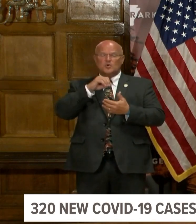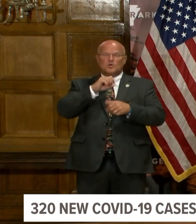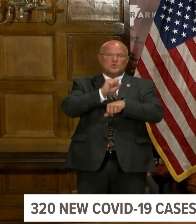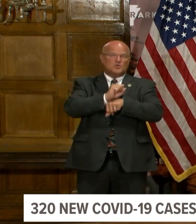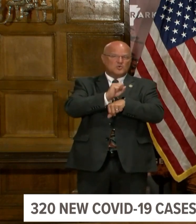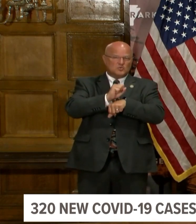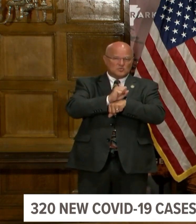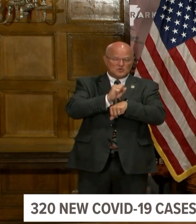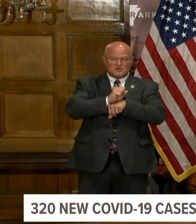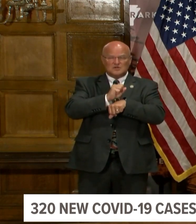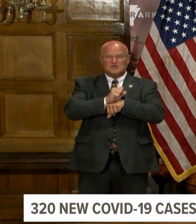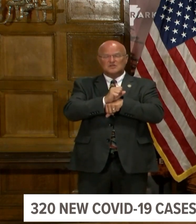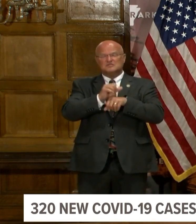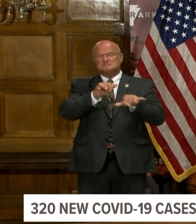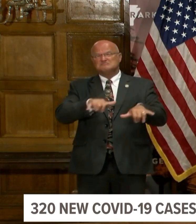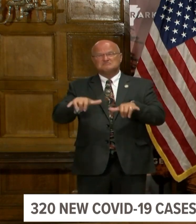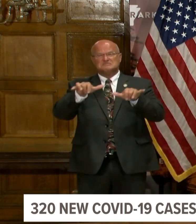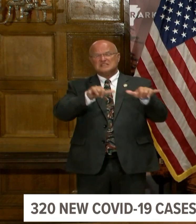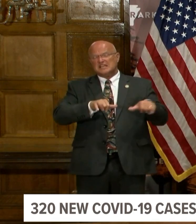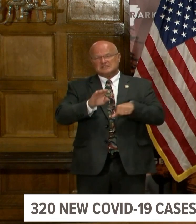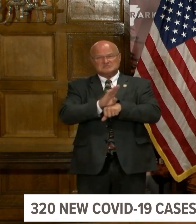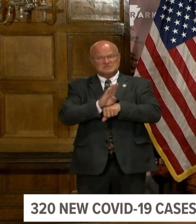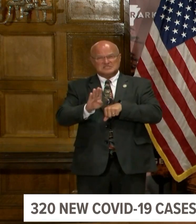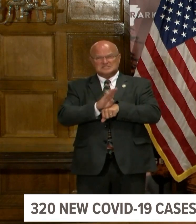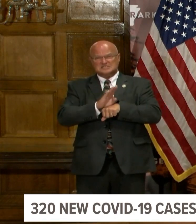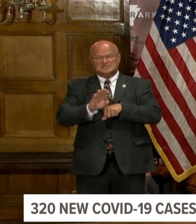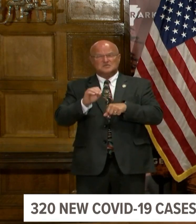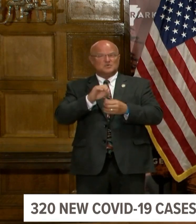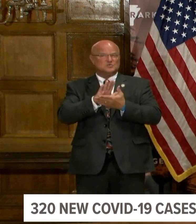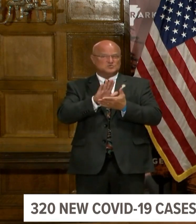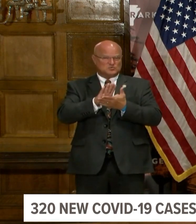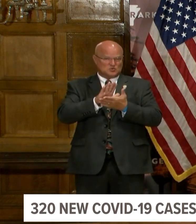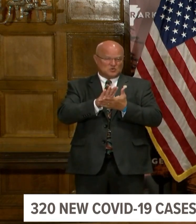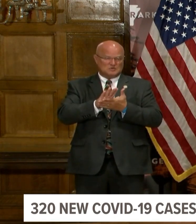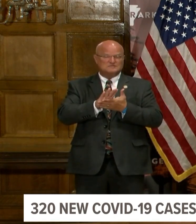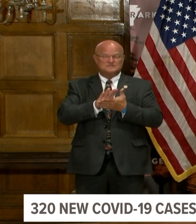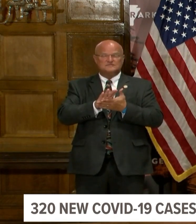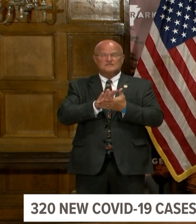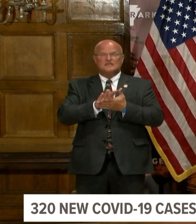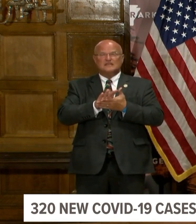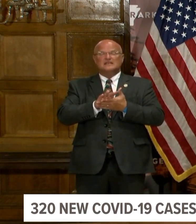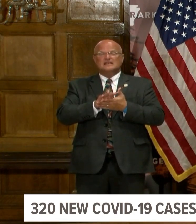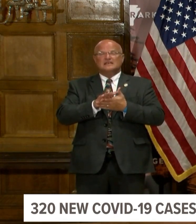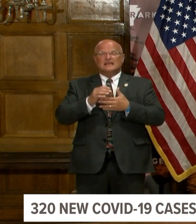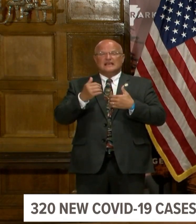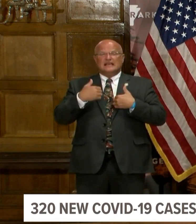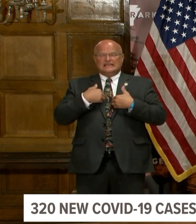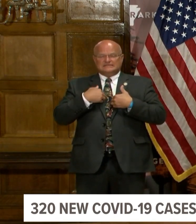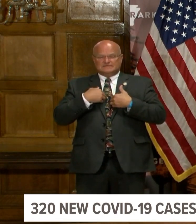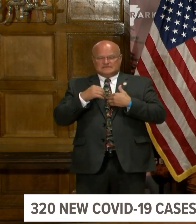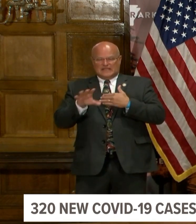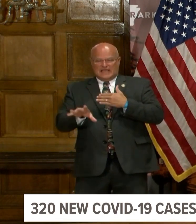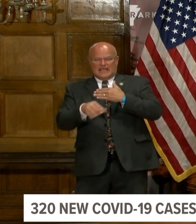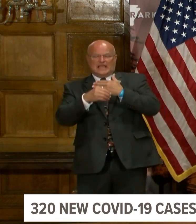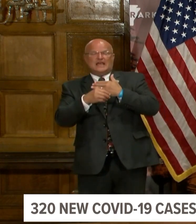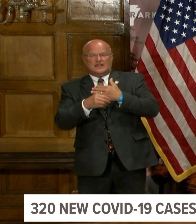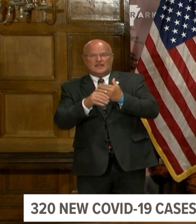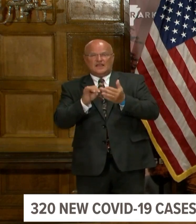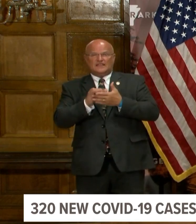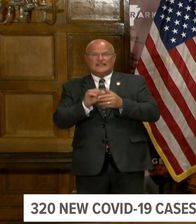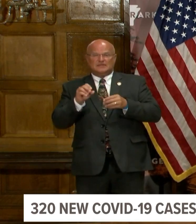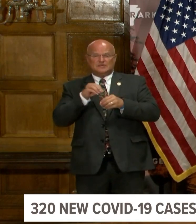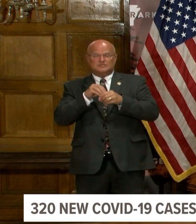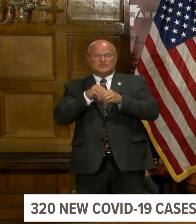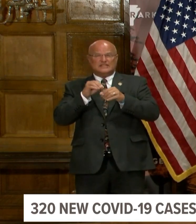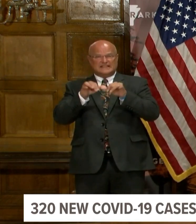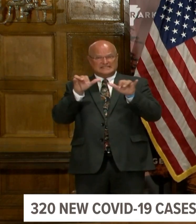in a standard commercial or educational facility. There are add-ons that can be put